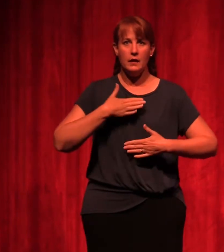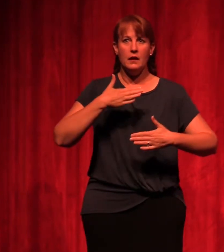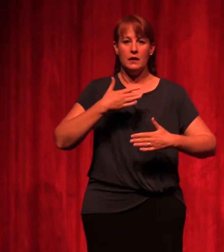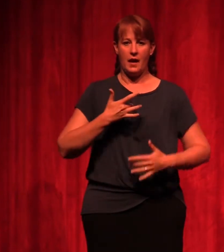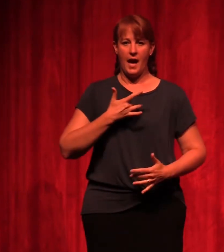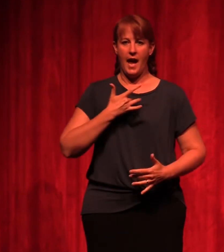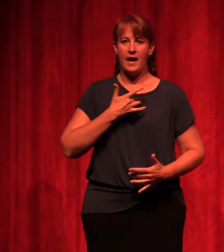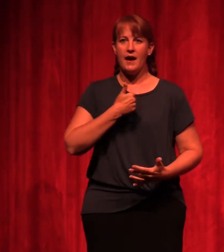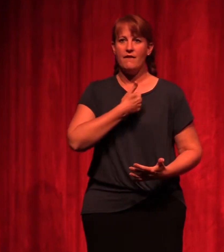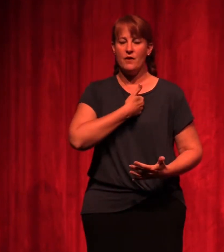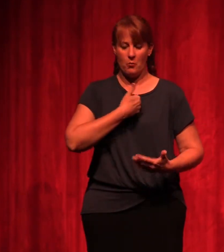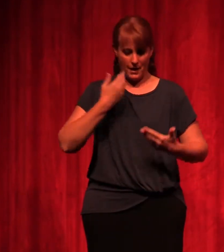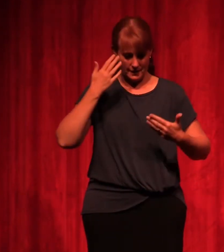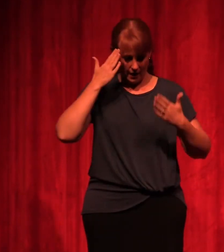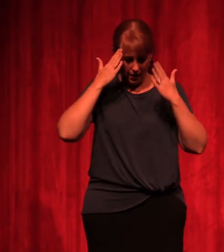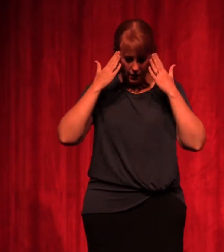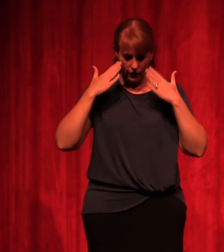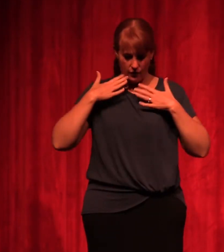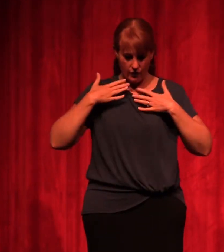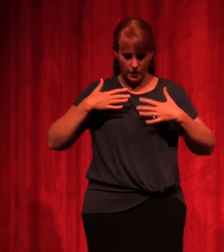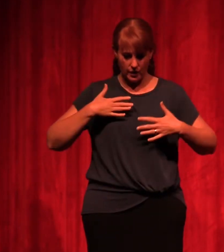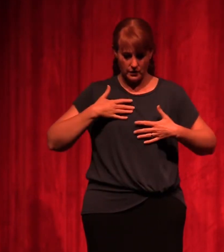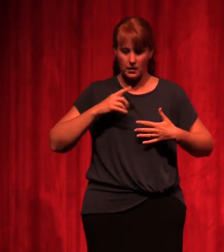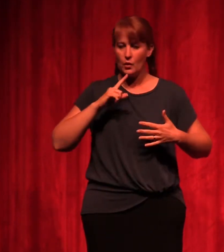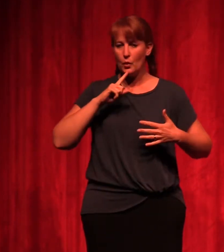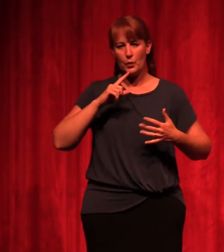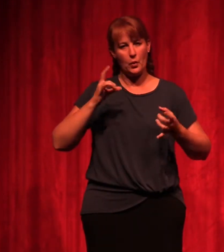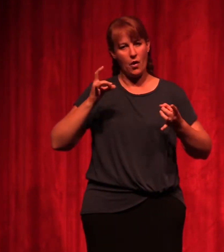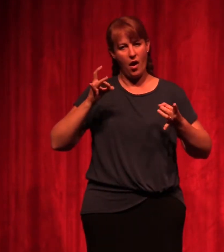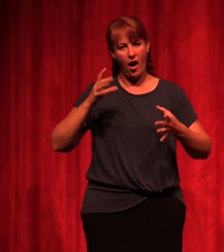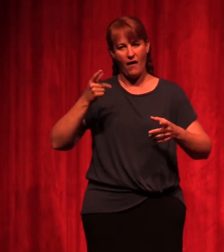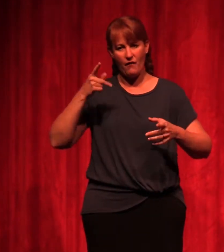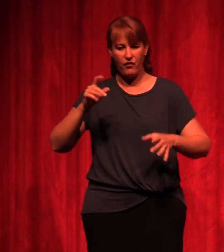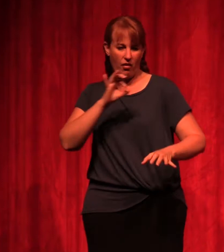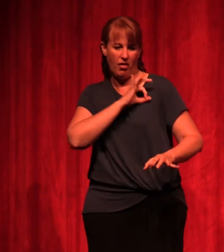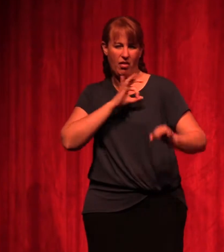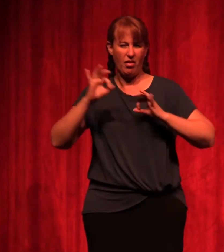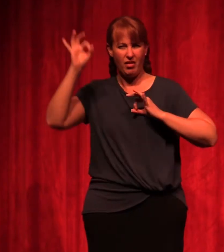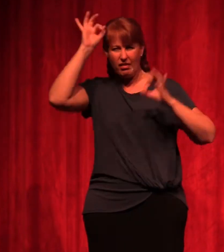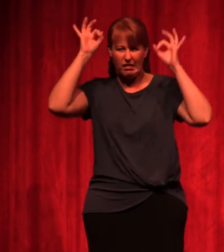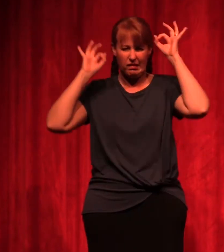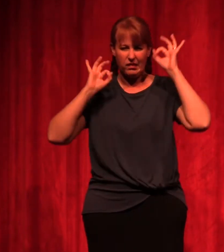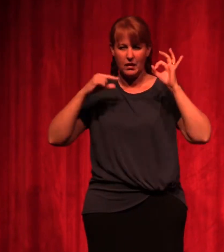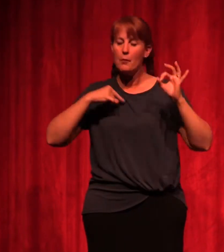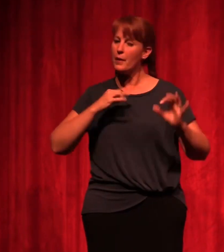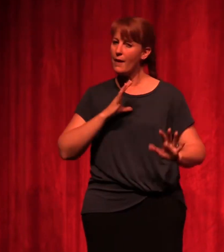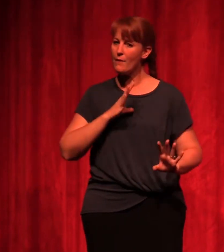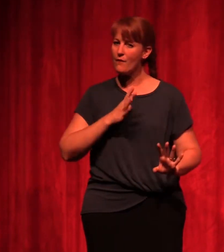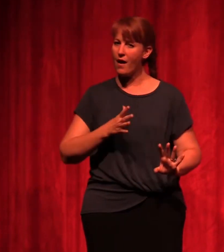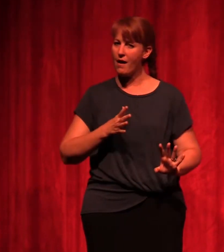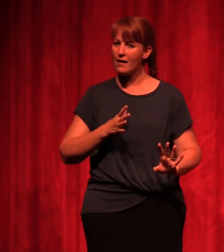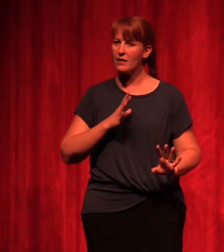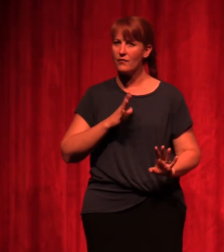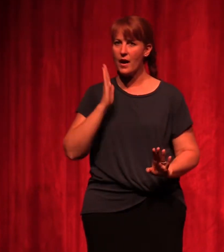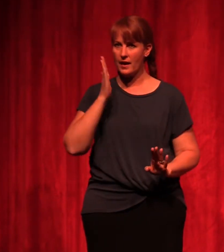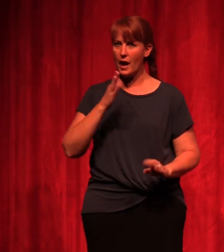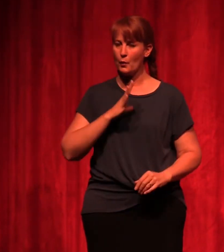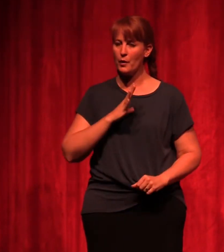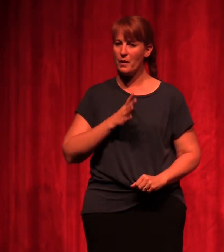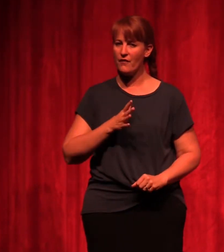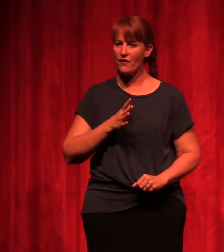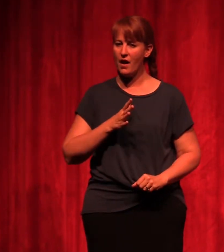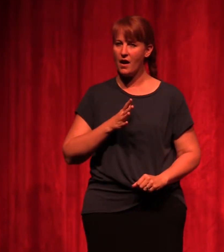feel myself, and I see that although I'm certainly bruised from that pipe, I'm fine. I'm going to be fine.